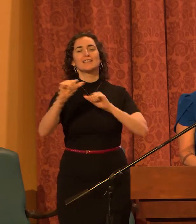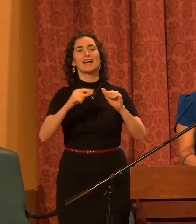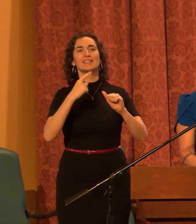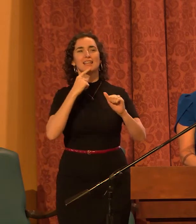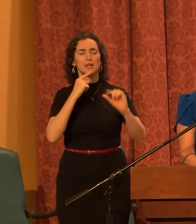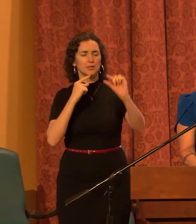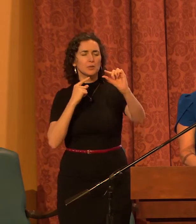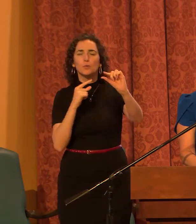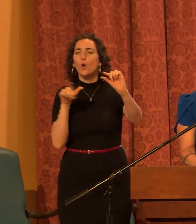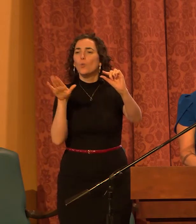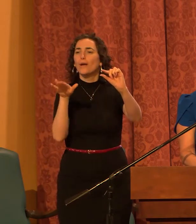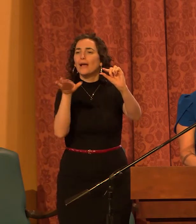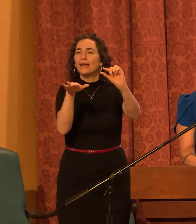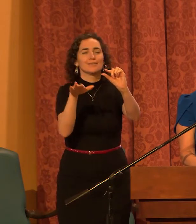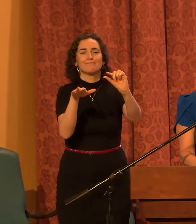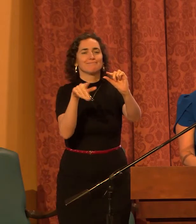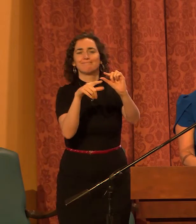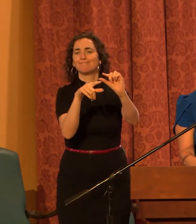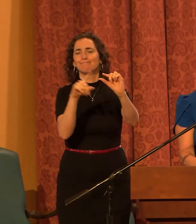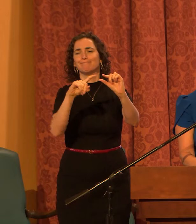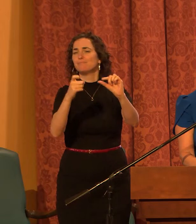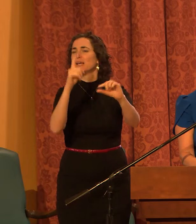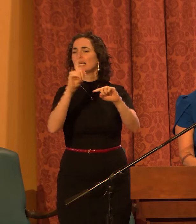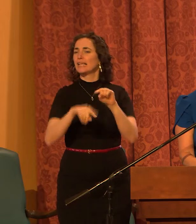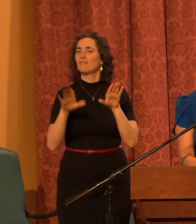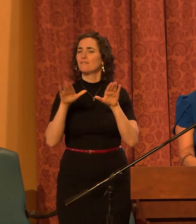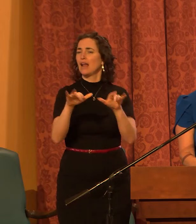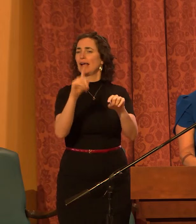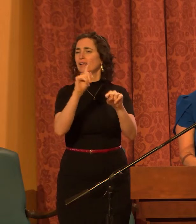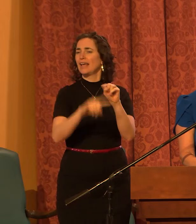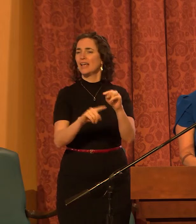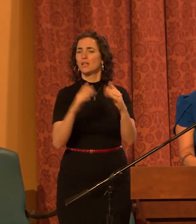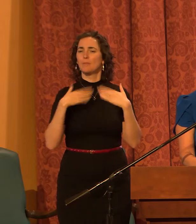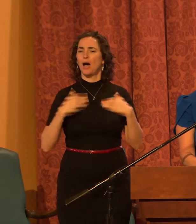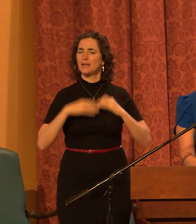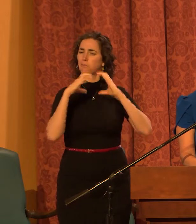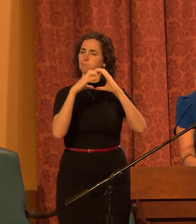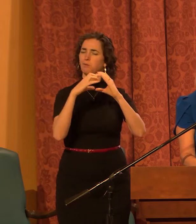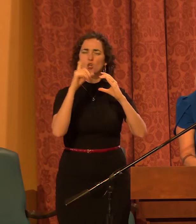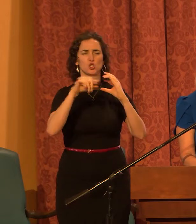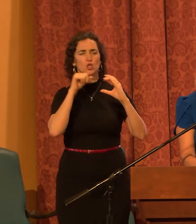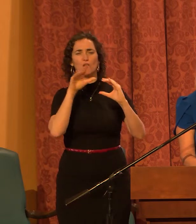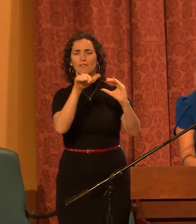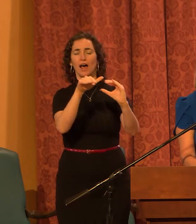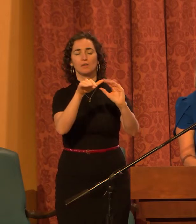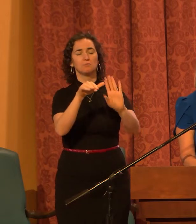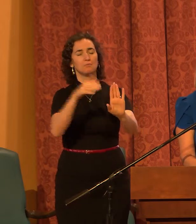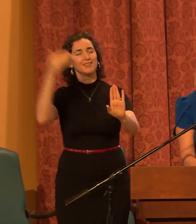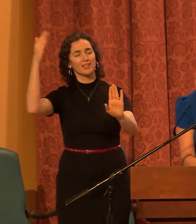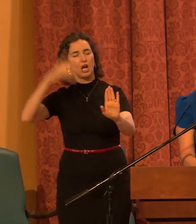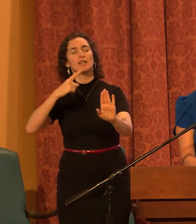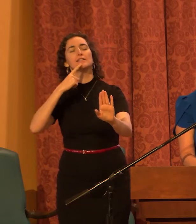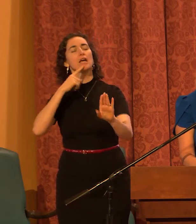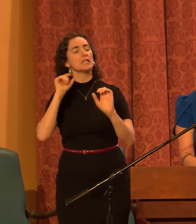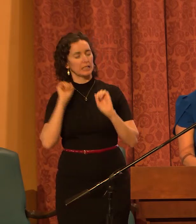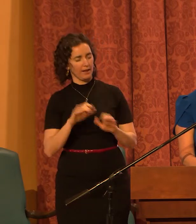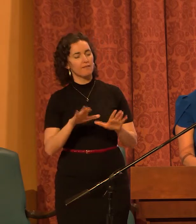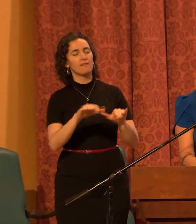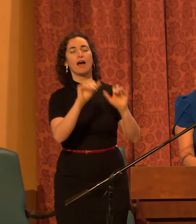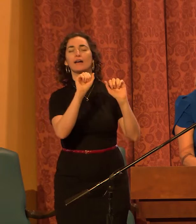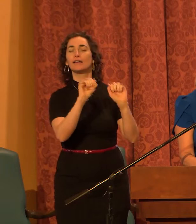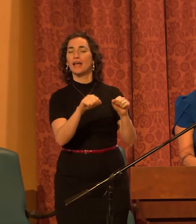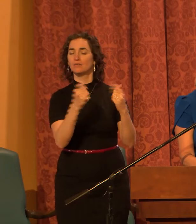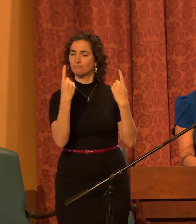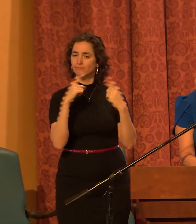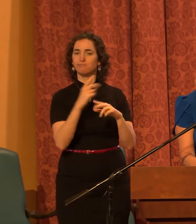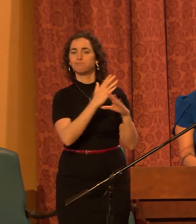those tiny little wings cannot support the fat little body of the bee. But God says the bumblebee can fly, and so